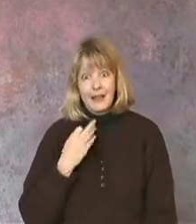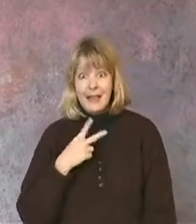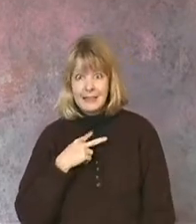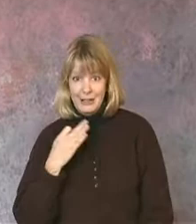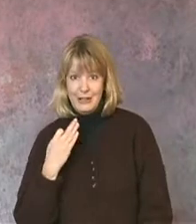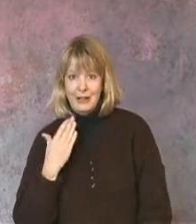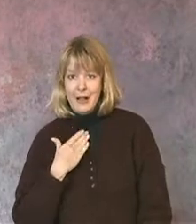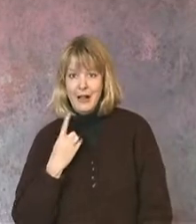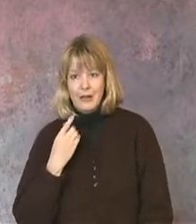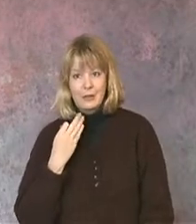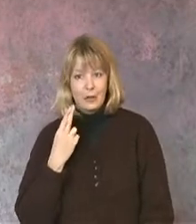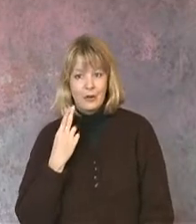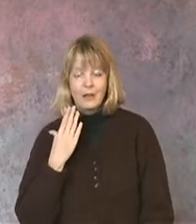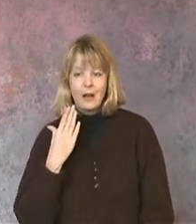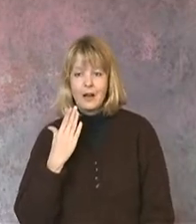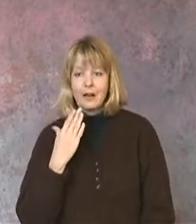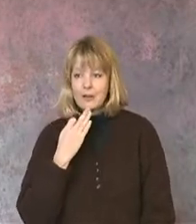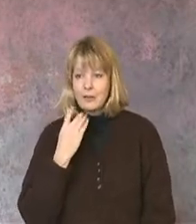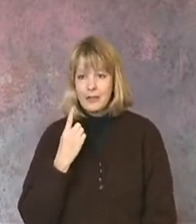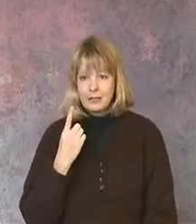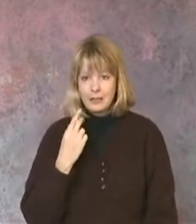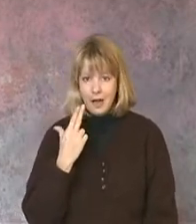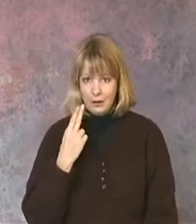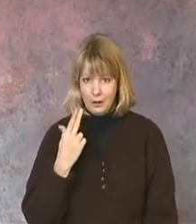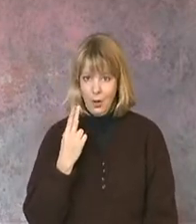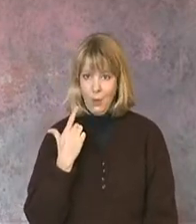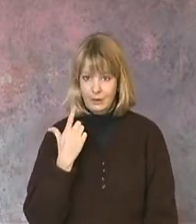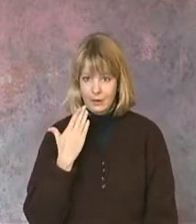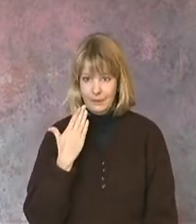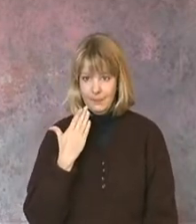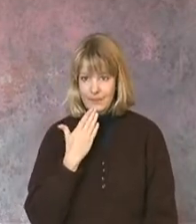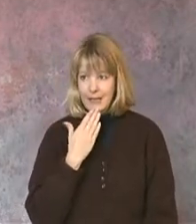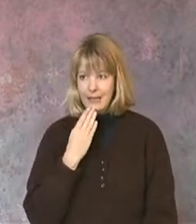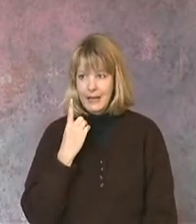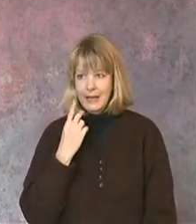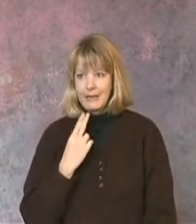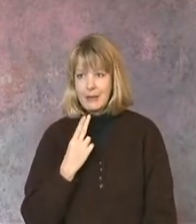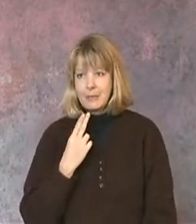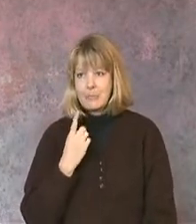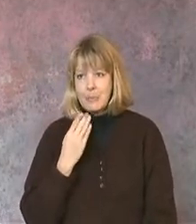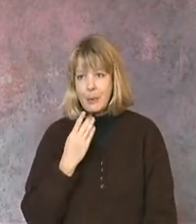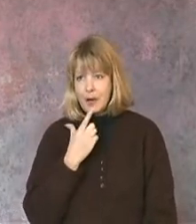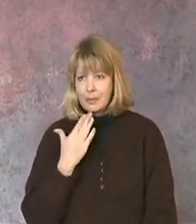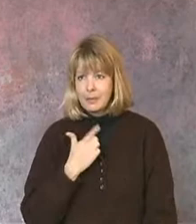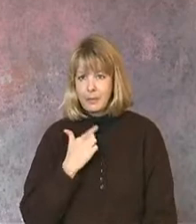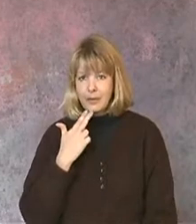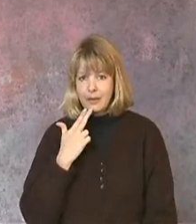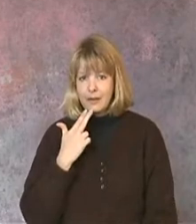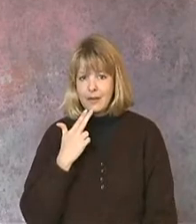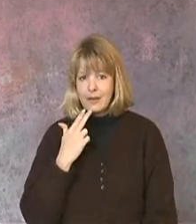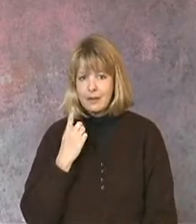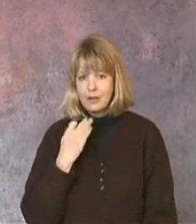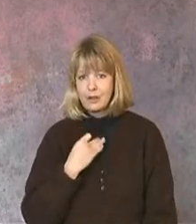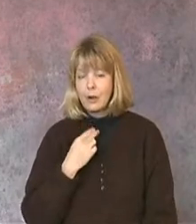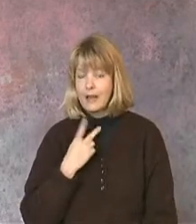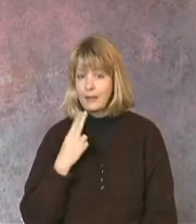Last year, I drove a red Dodge Colt, and the problem with driving